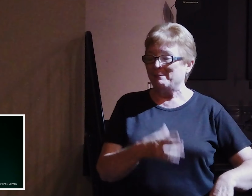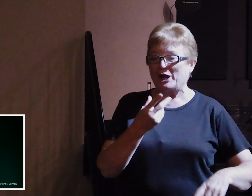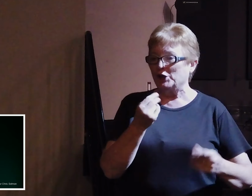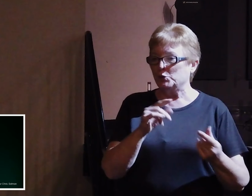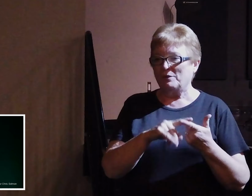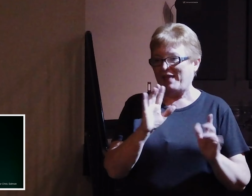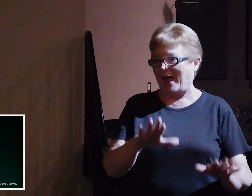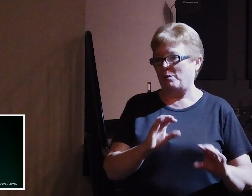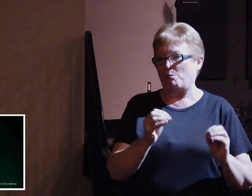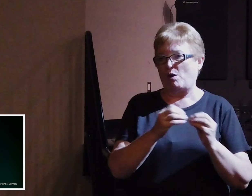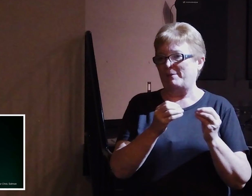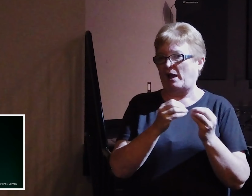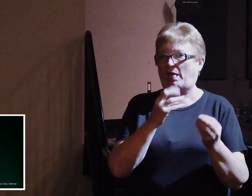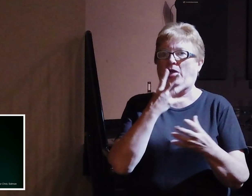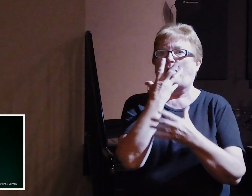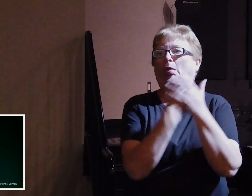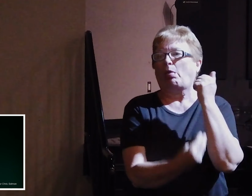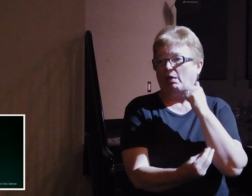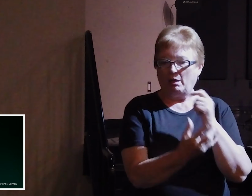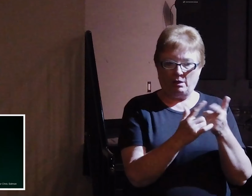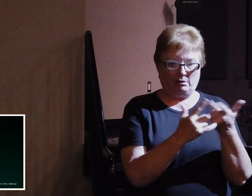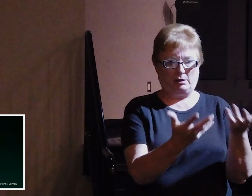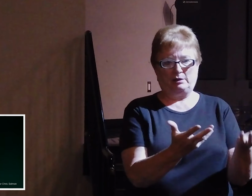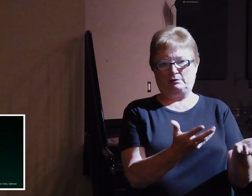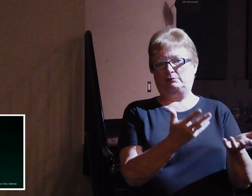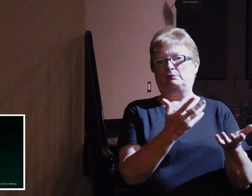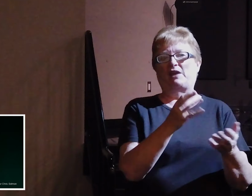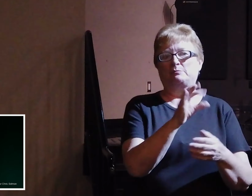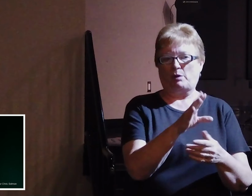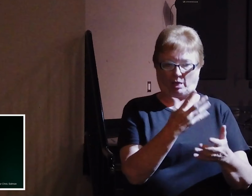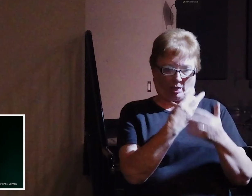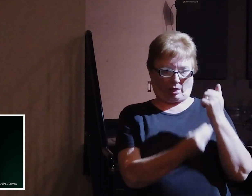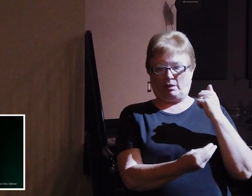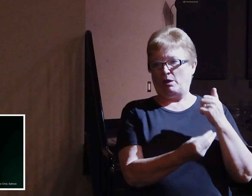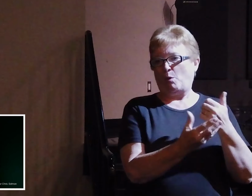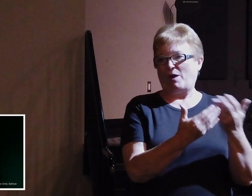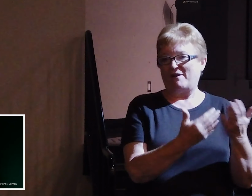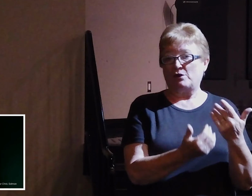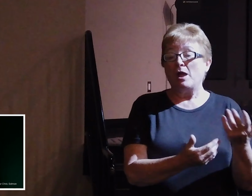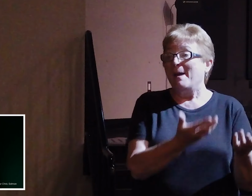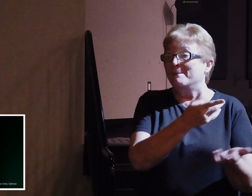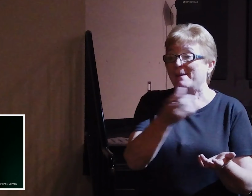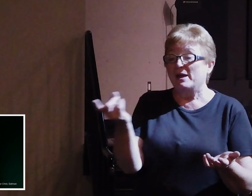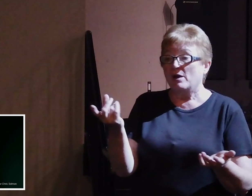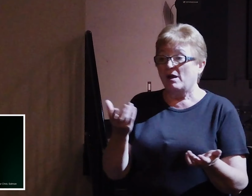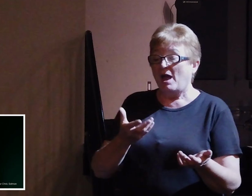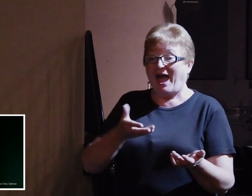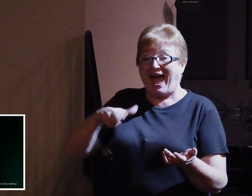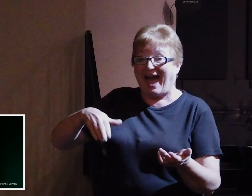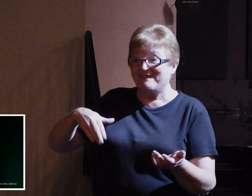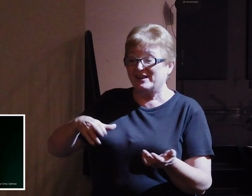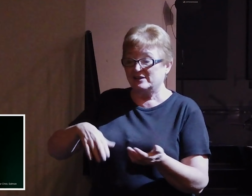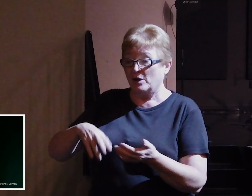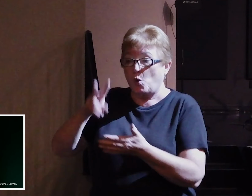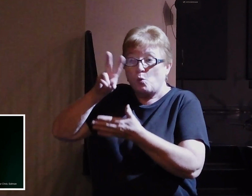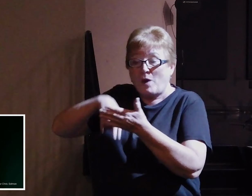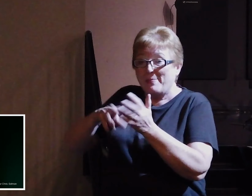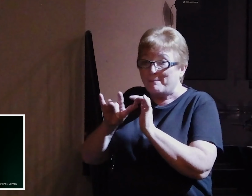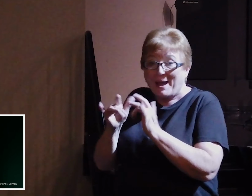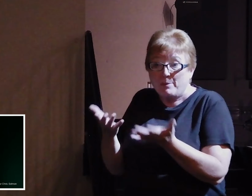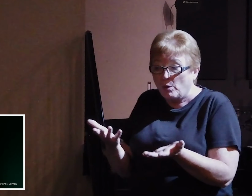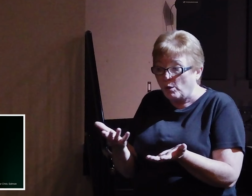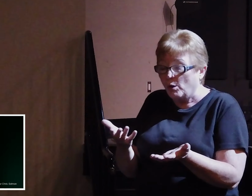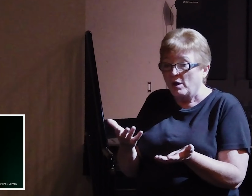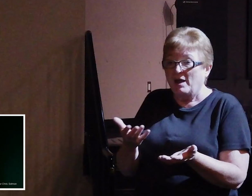there. I'm not going to engage in that anymore. Perhaps your Bible's sitting unread or your house hasn't been open to strangers or you've